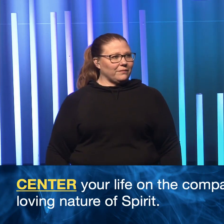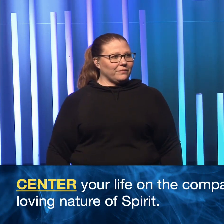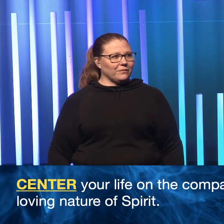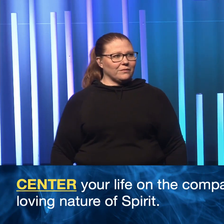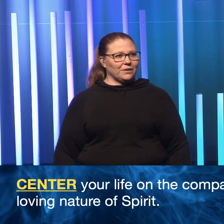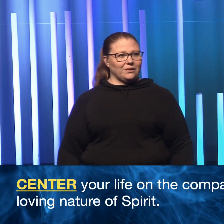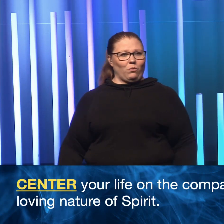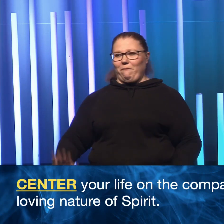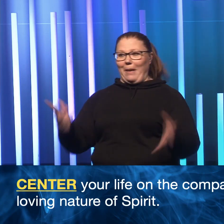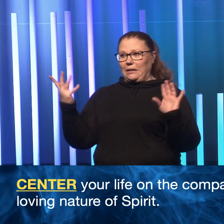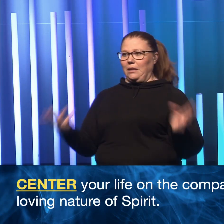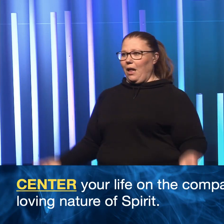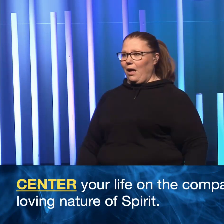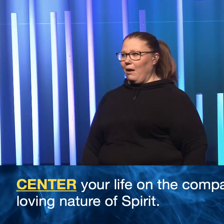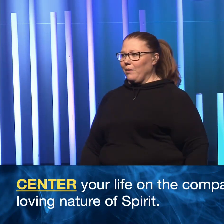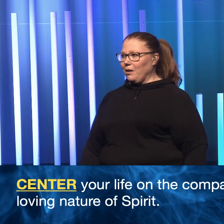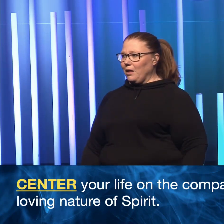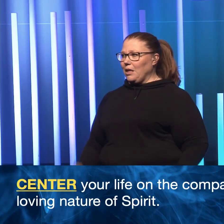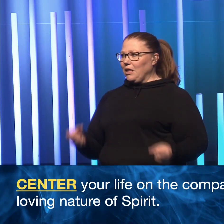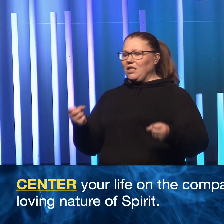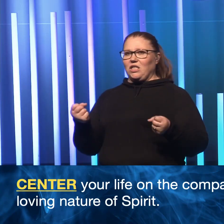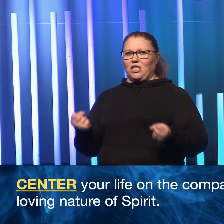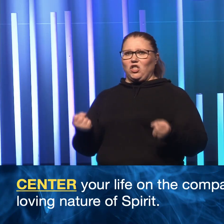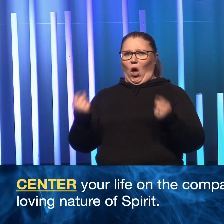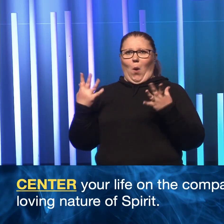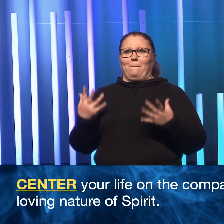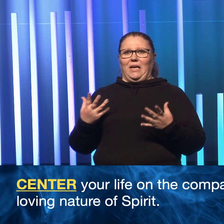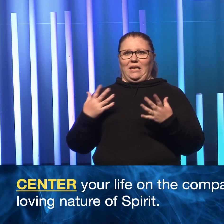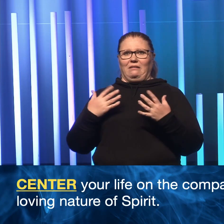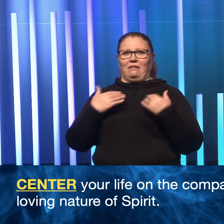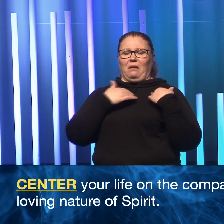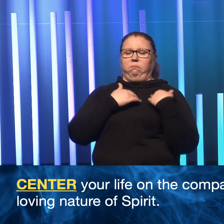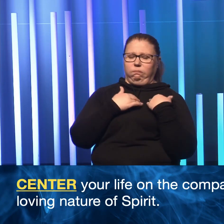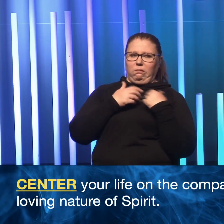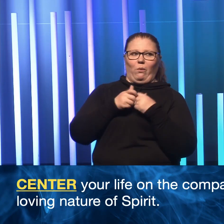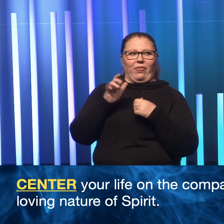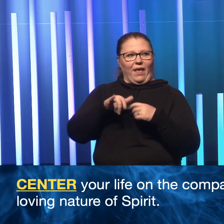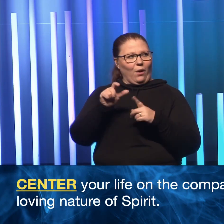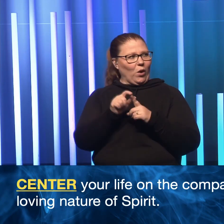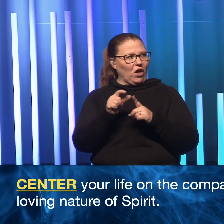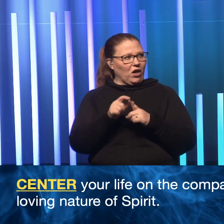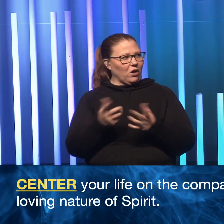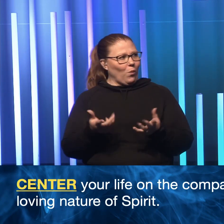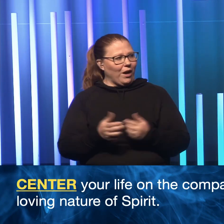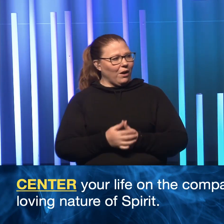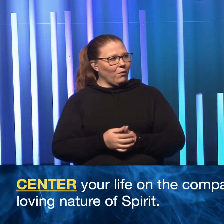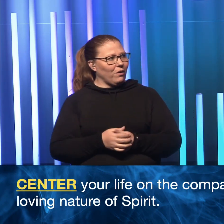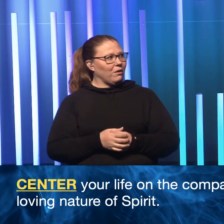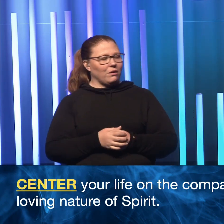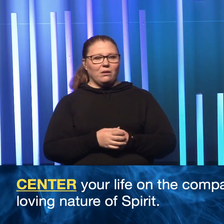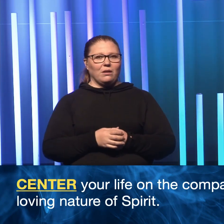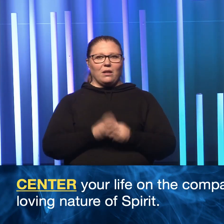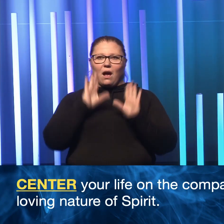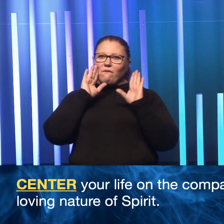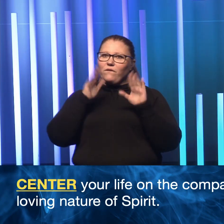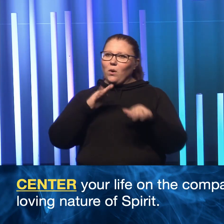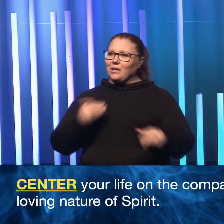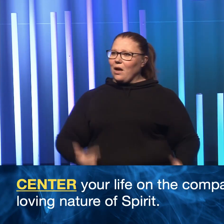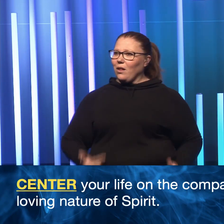We've just so messed it up. So much baggage with that word. So center our life